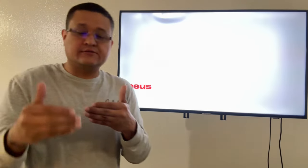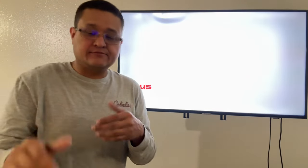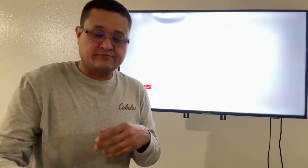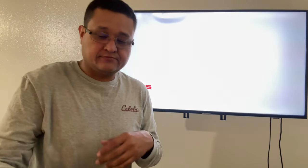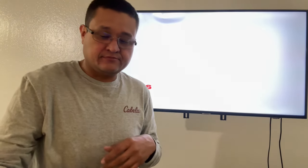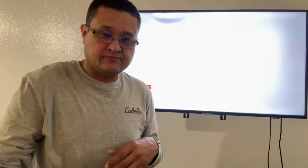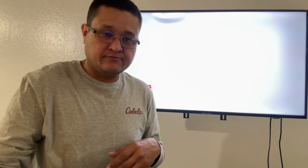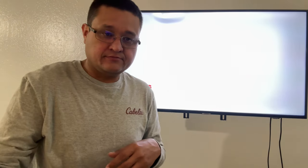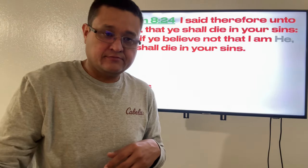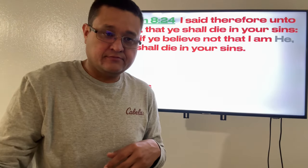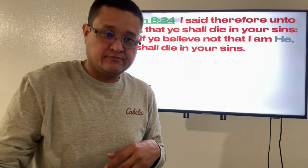So next.